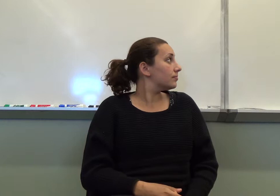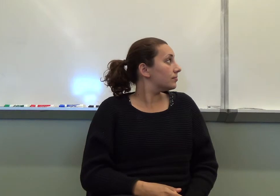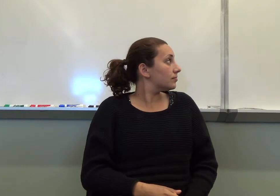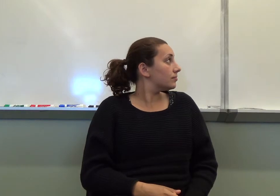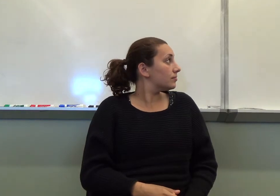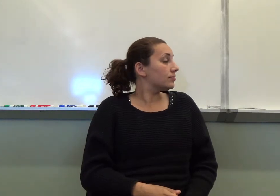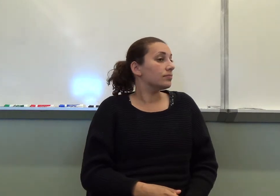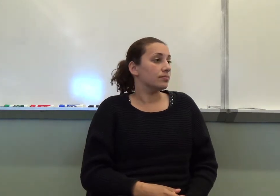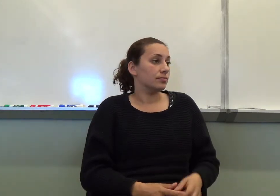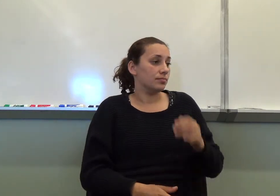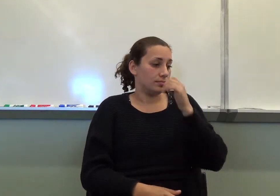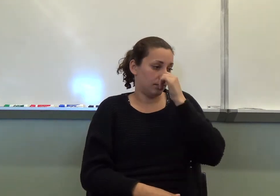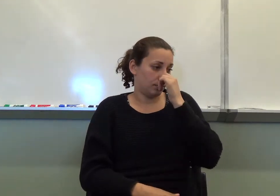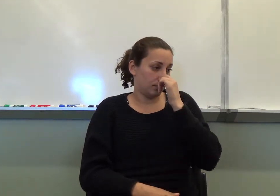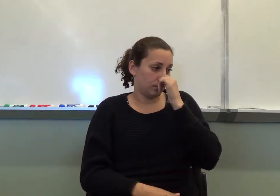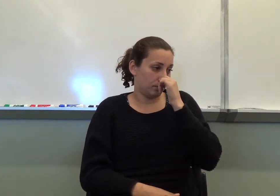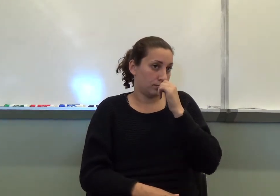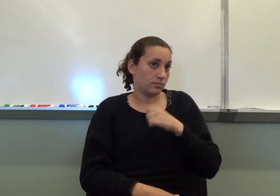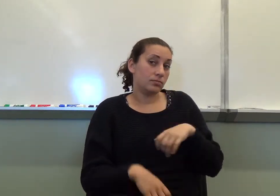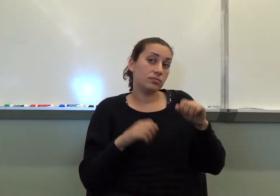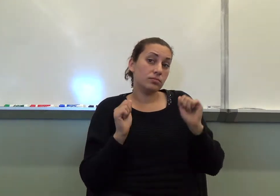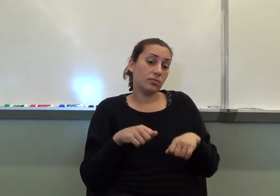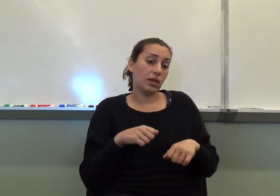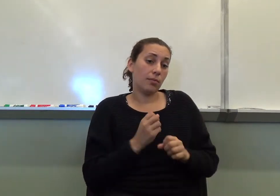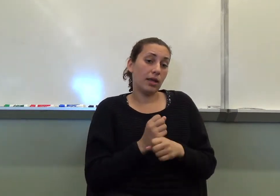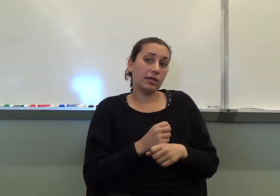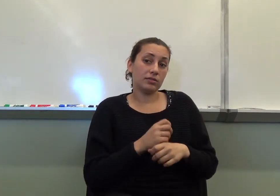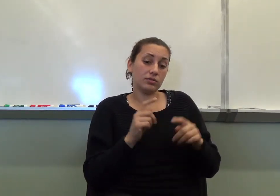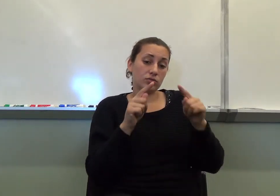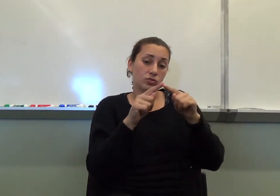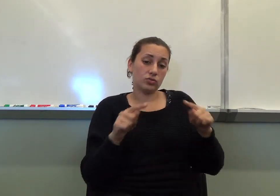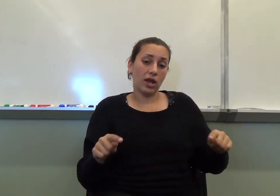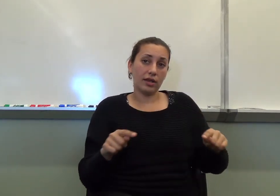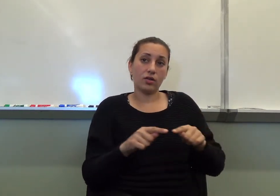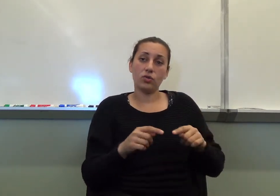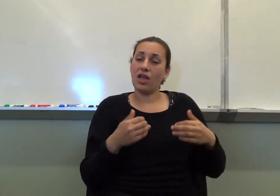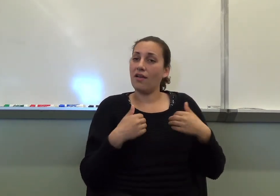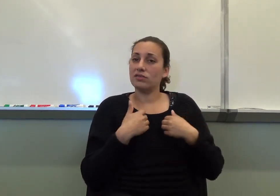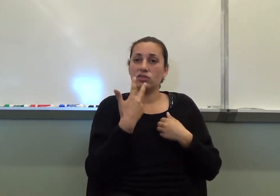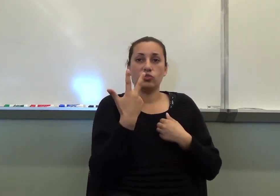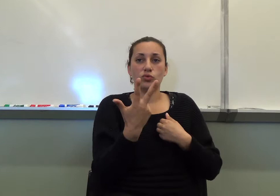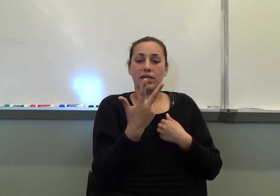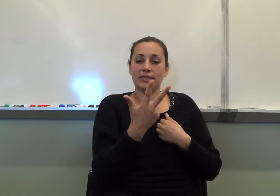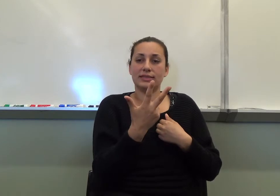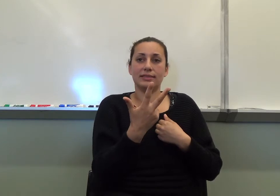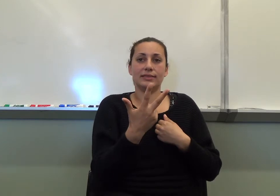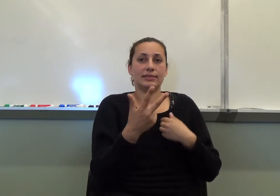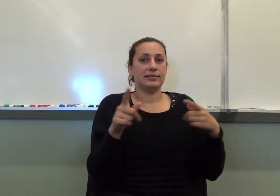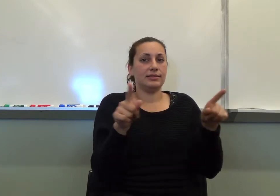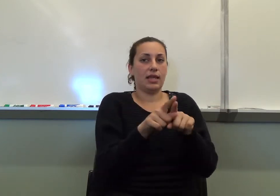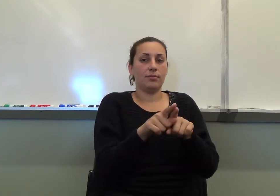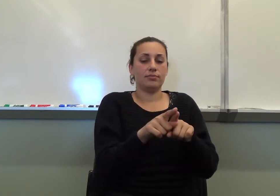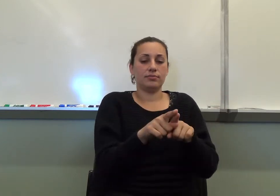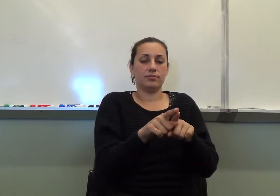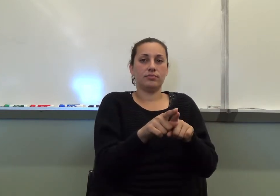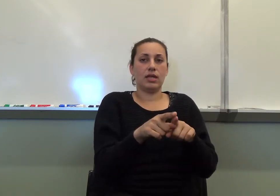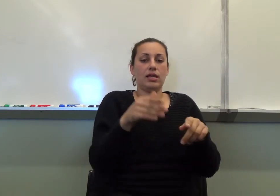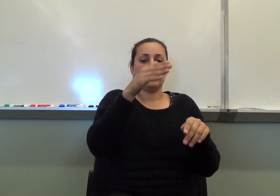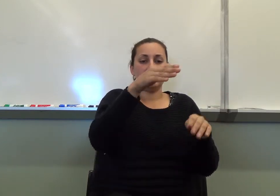You can basically create a triangle that has three identical sides. And the only way to do that, same